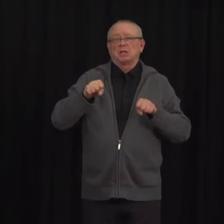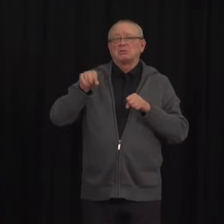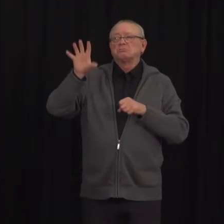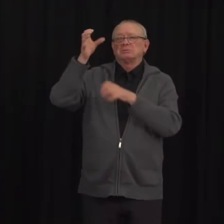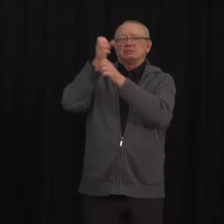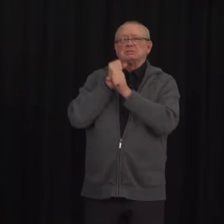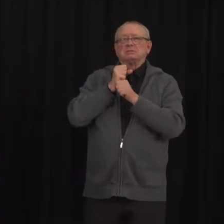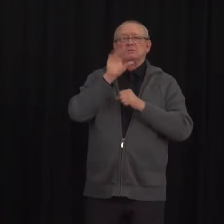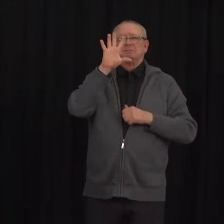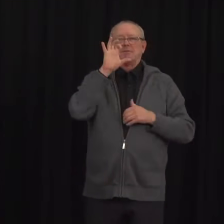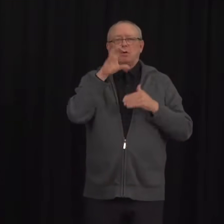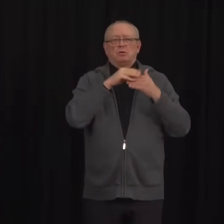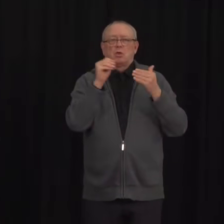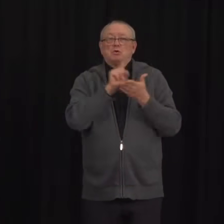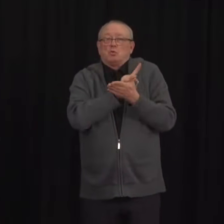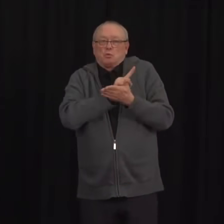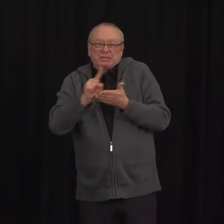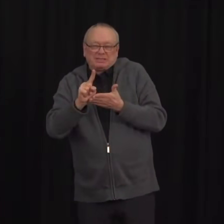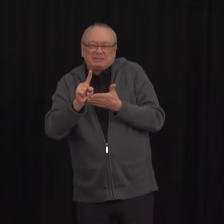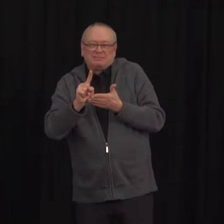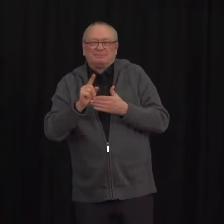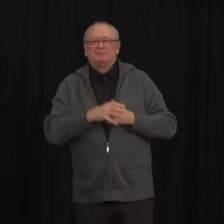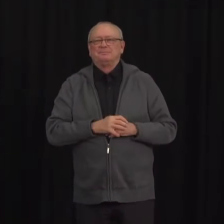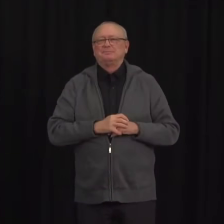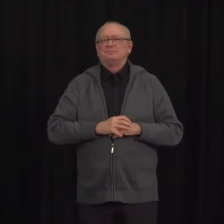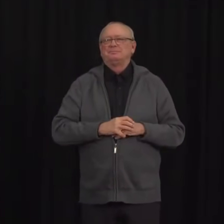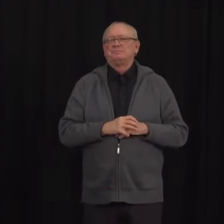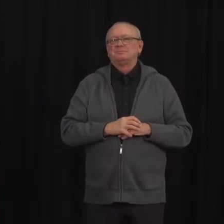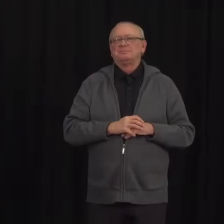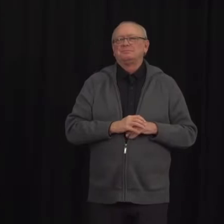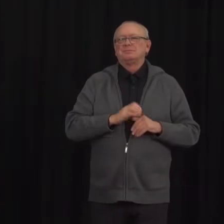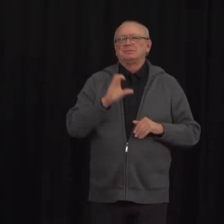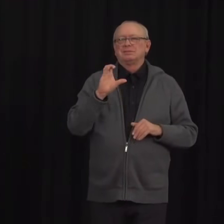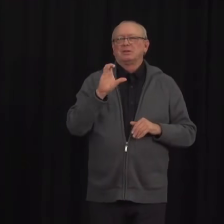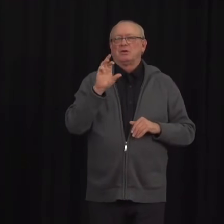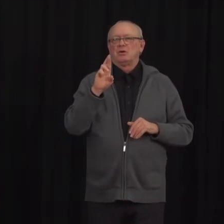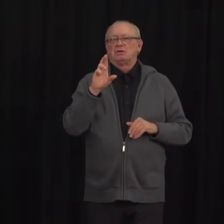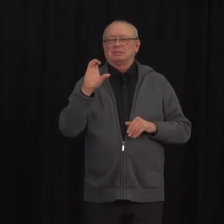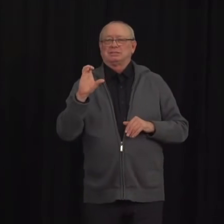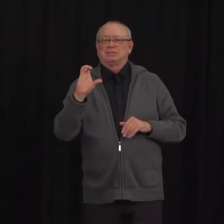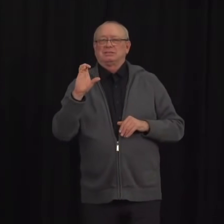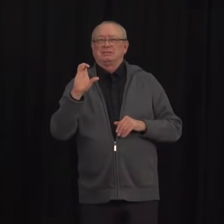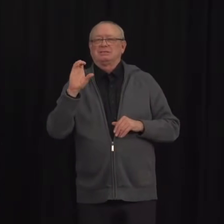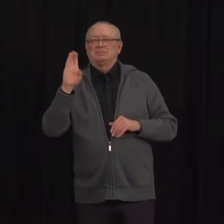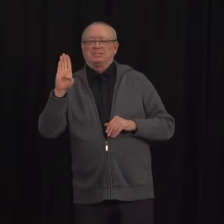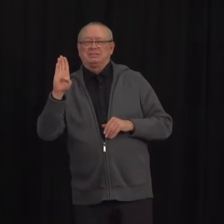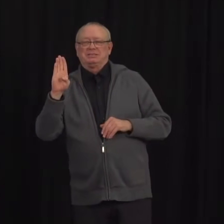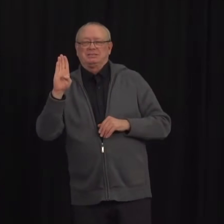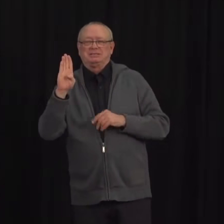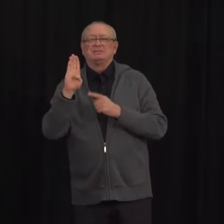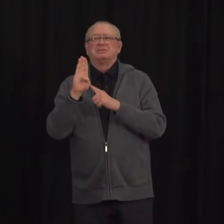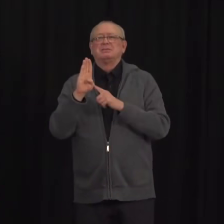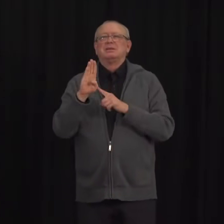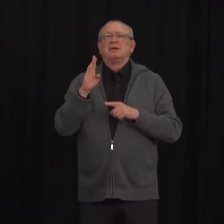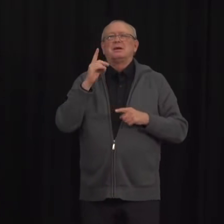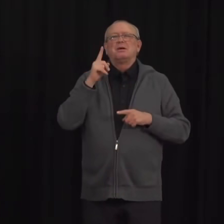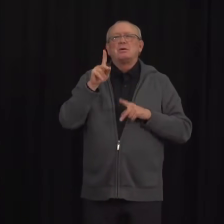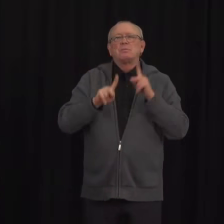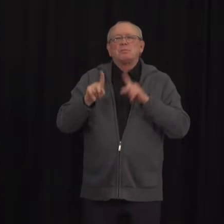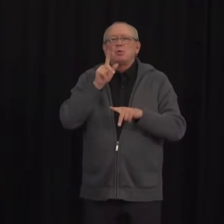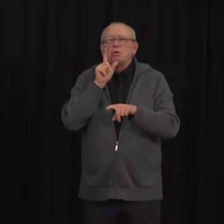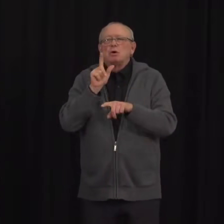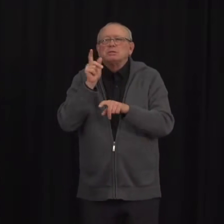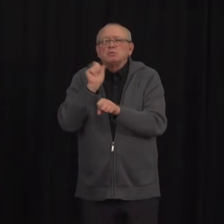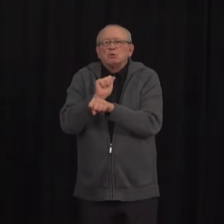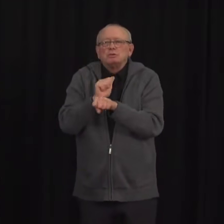one-week period. The Canada Recovery Caregiving Benefit gives income support to employed and self-employed individuals